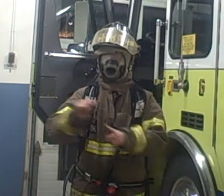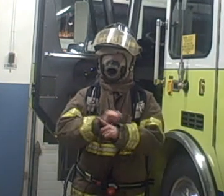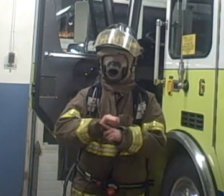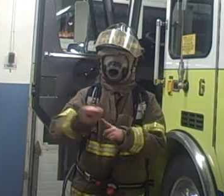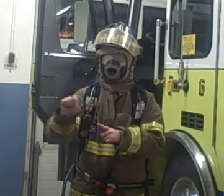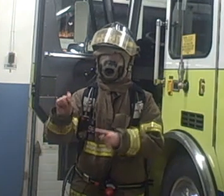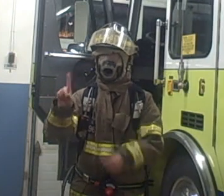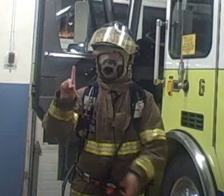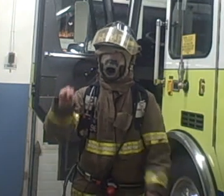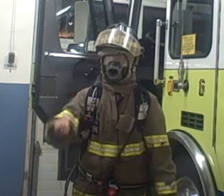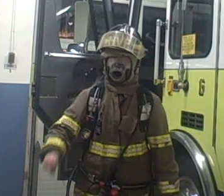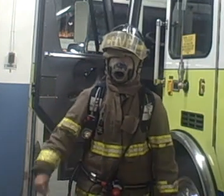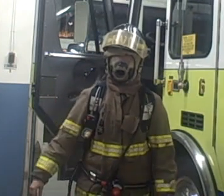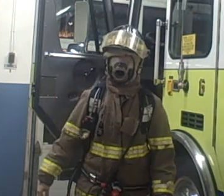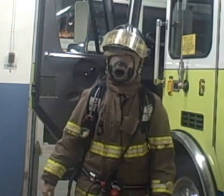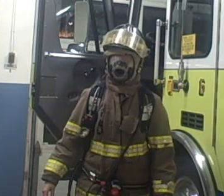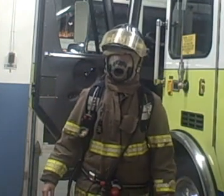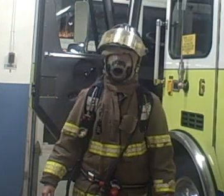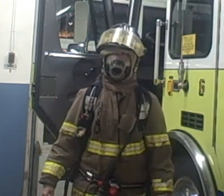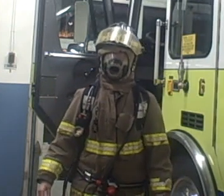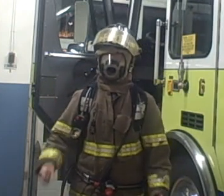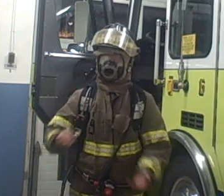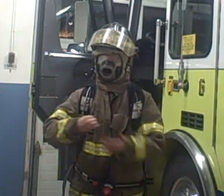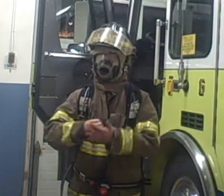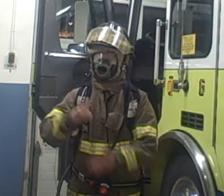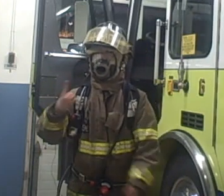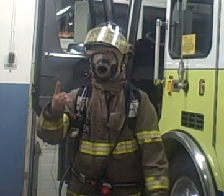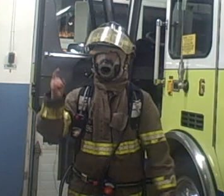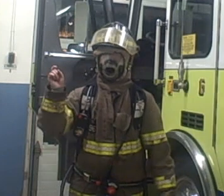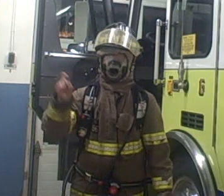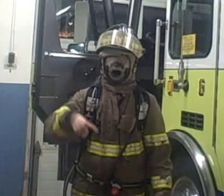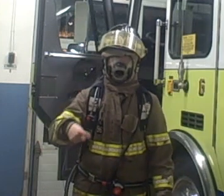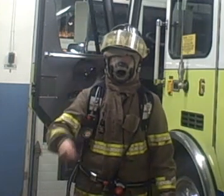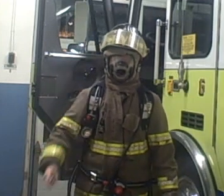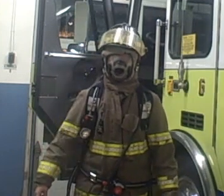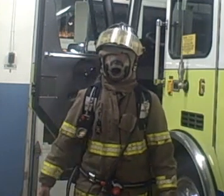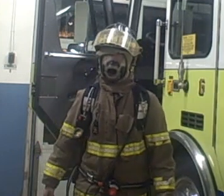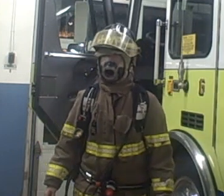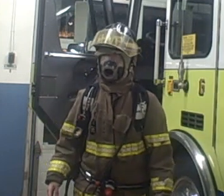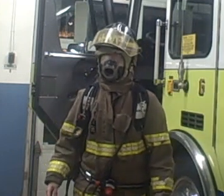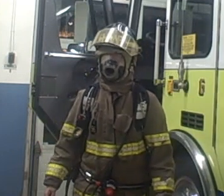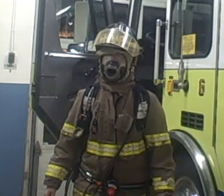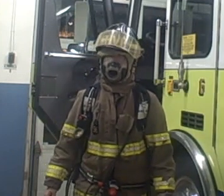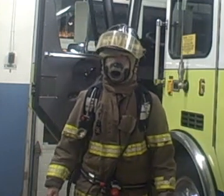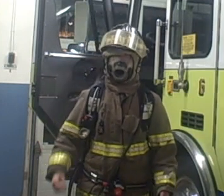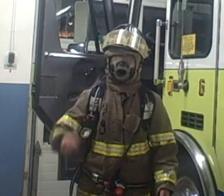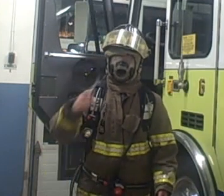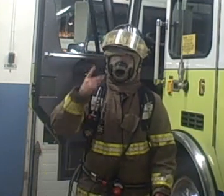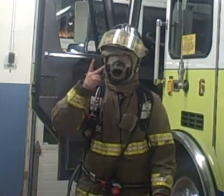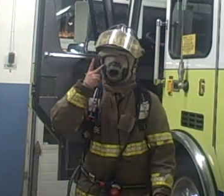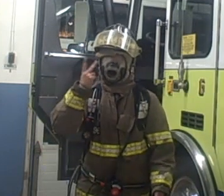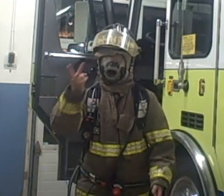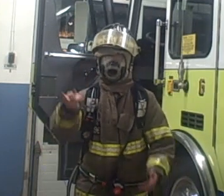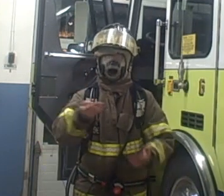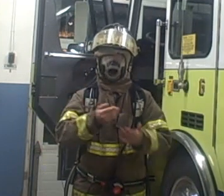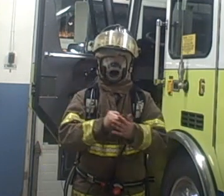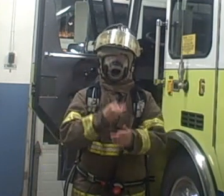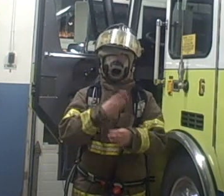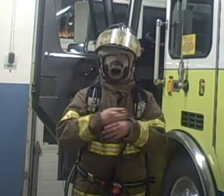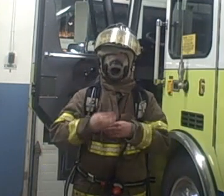For the things he trained to do, he helped the ones in need, and he saw the